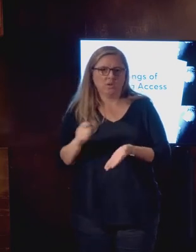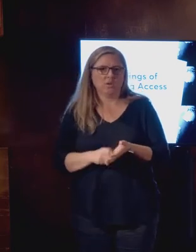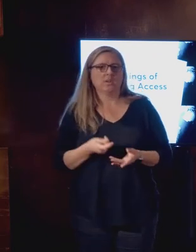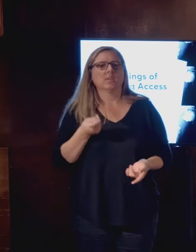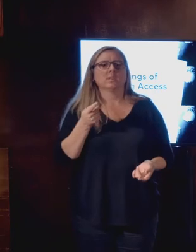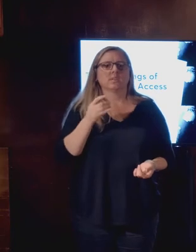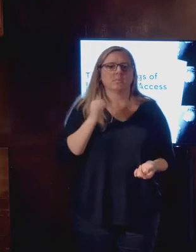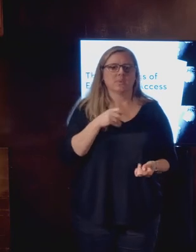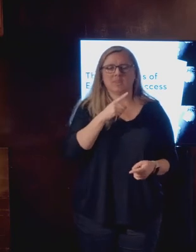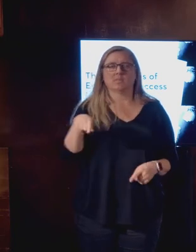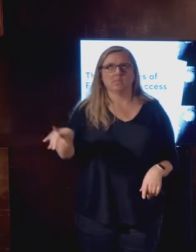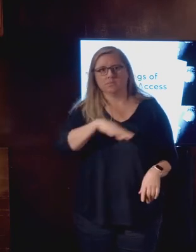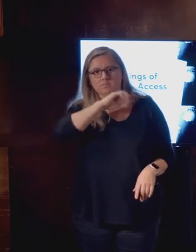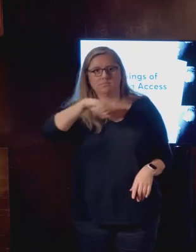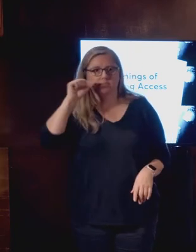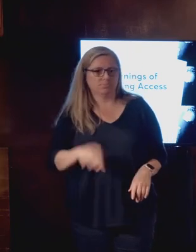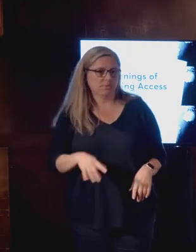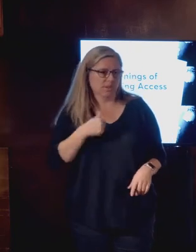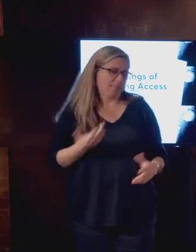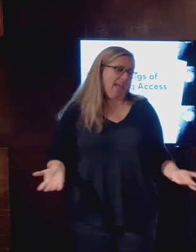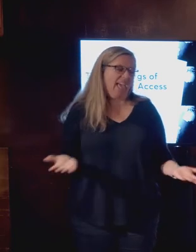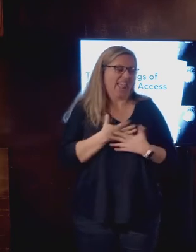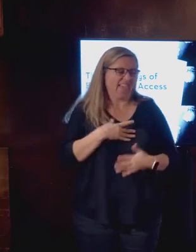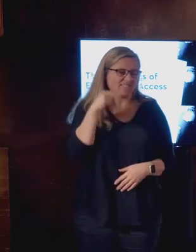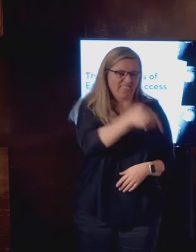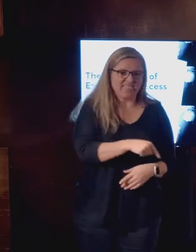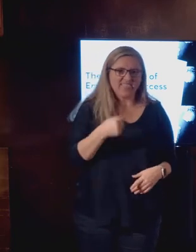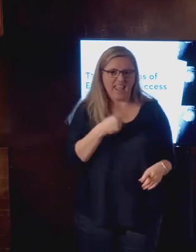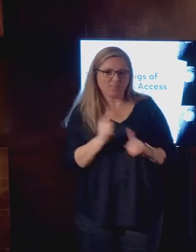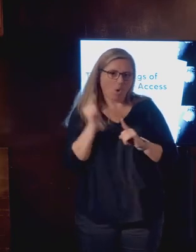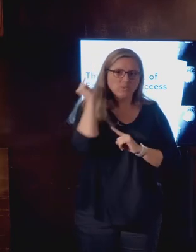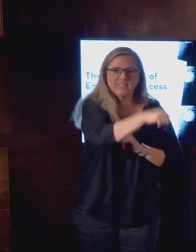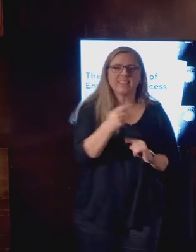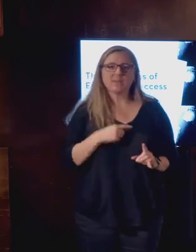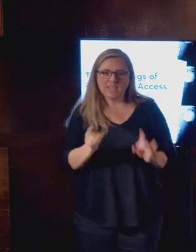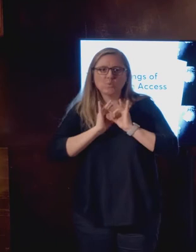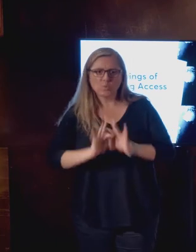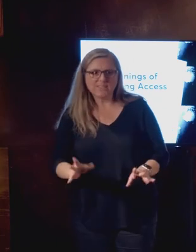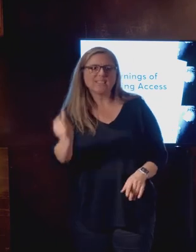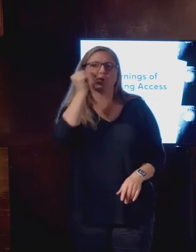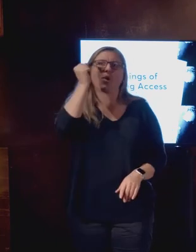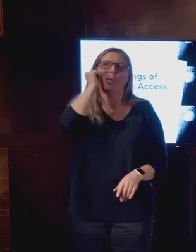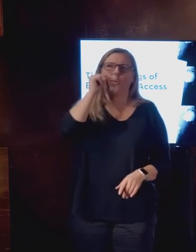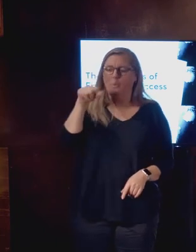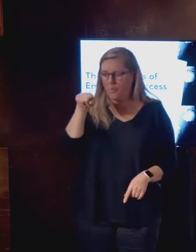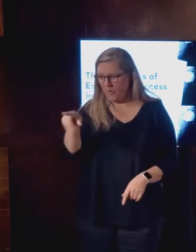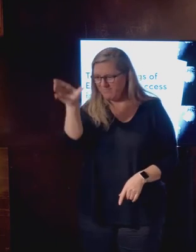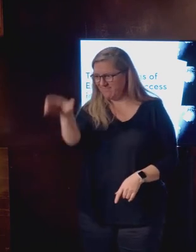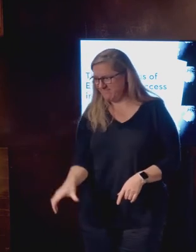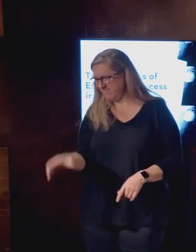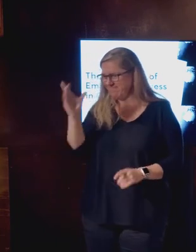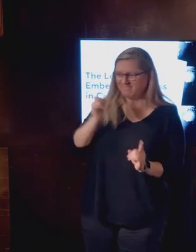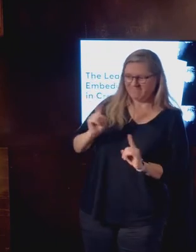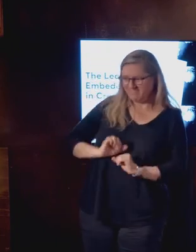you might go, oh, he hated it, I'm going to love it, I'm definitely going to see that. Because you start to, you know, you read enough reviews, you start to know where